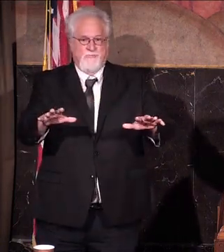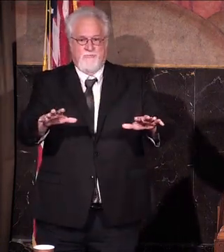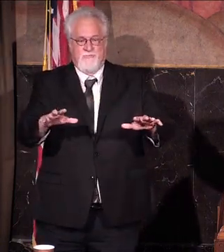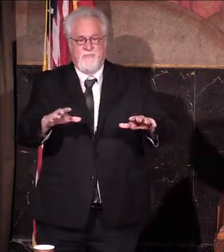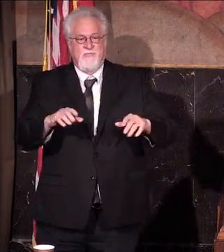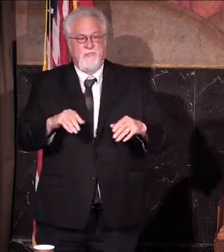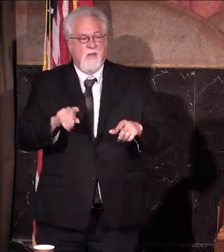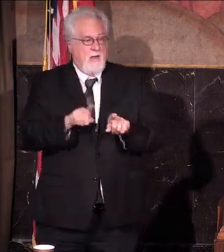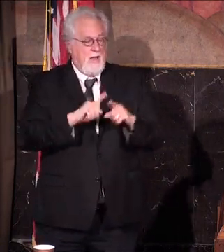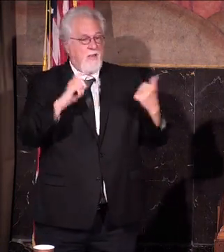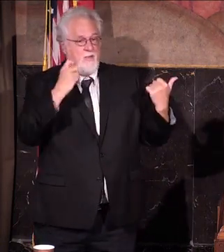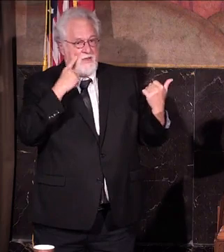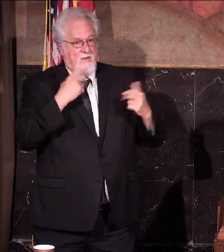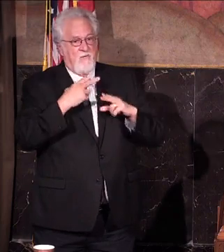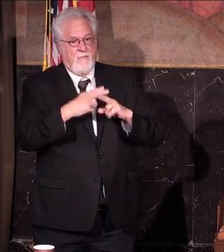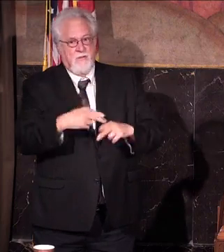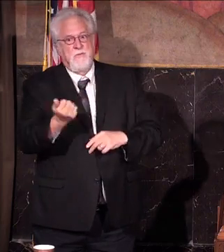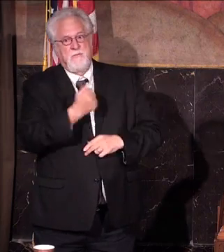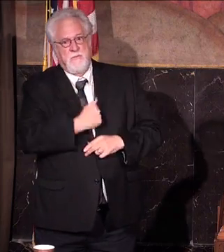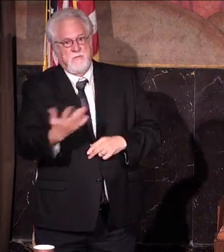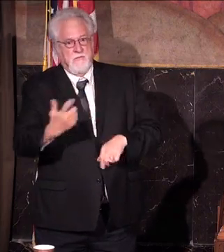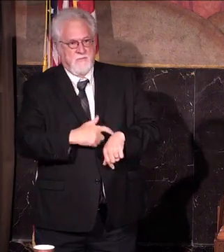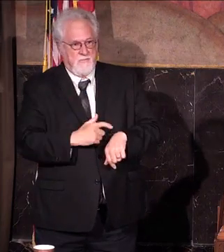disease, as the governor has mentioned on multiple occasions.